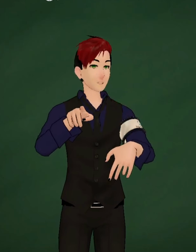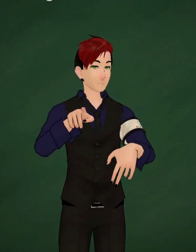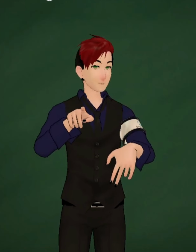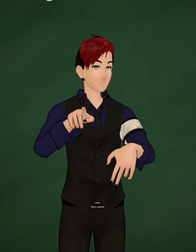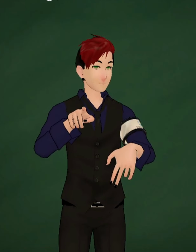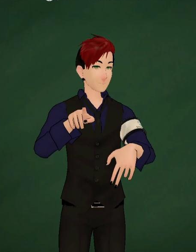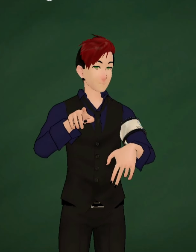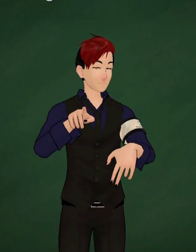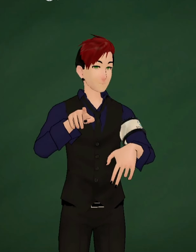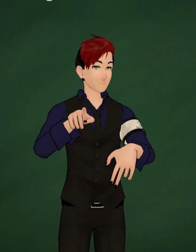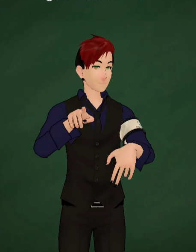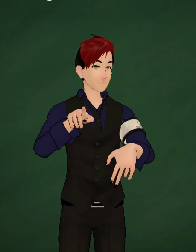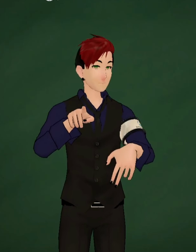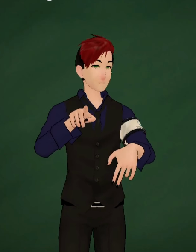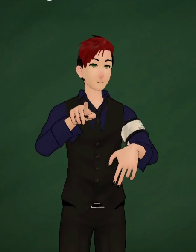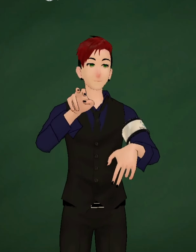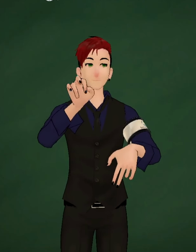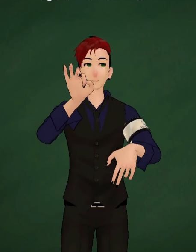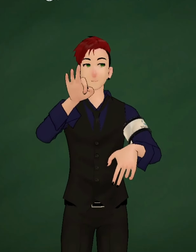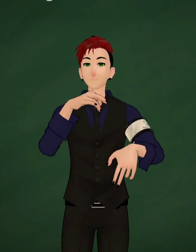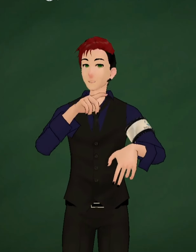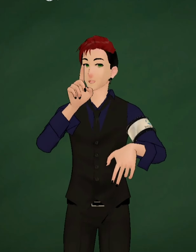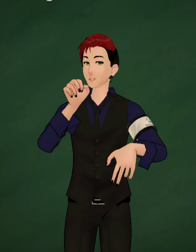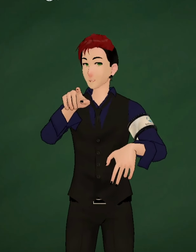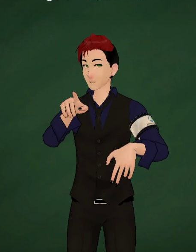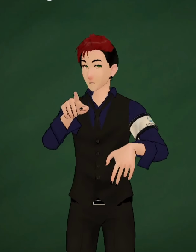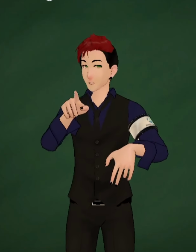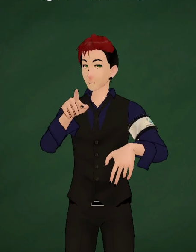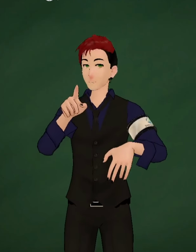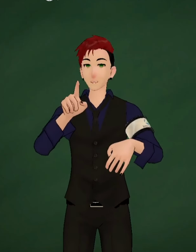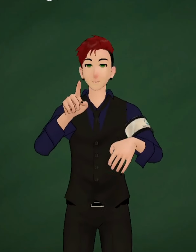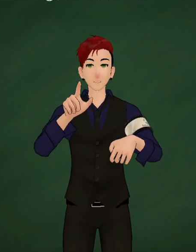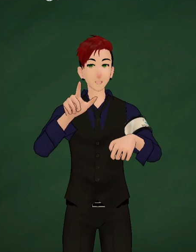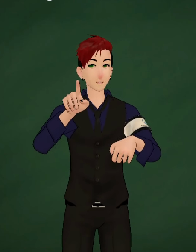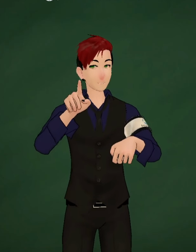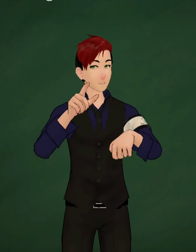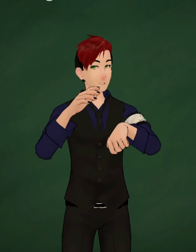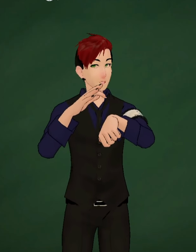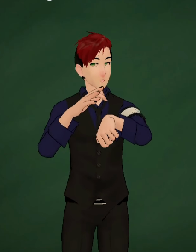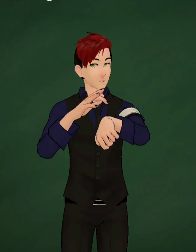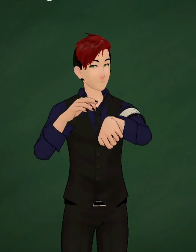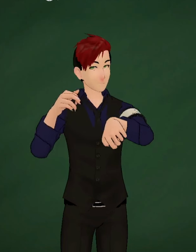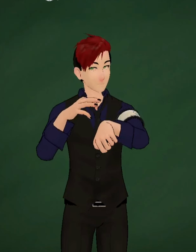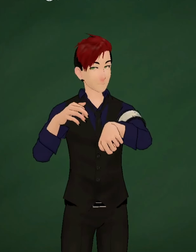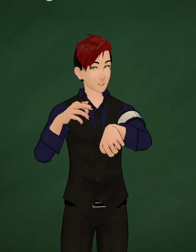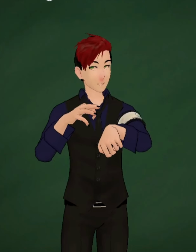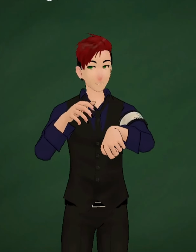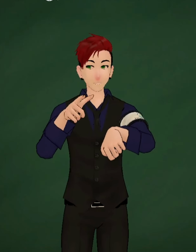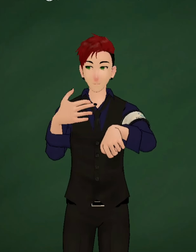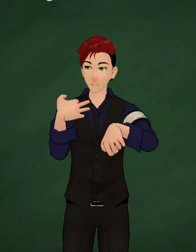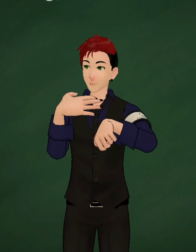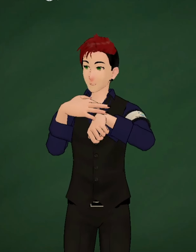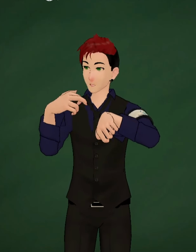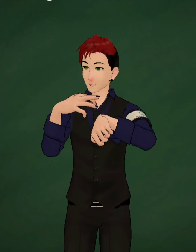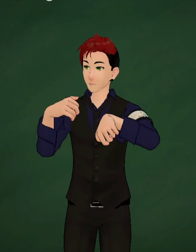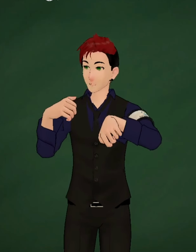question. So if I ask you a question and I just say, oh, pets, like you have